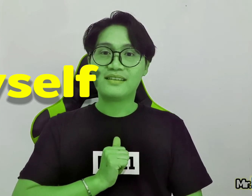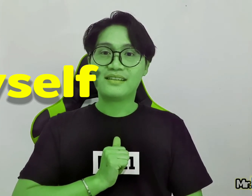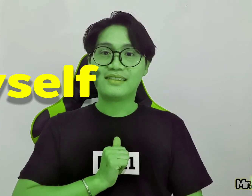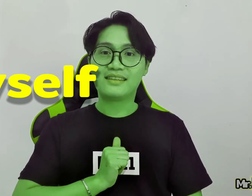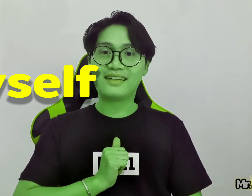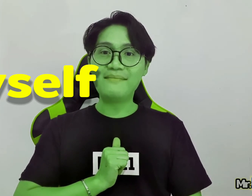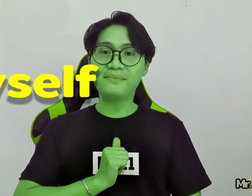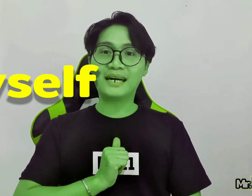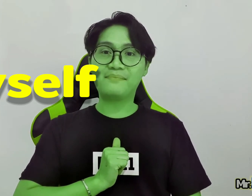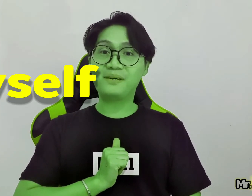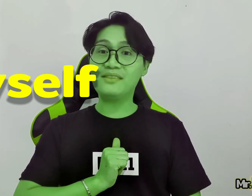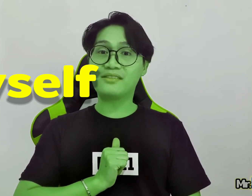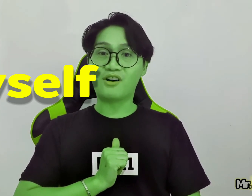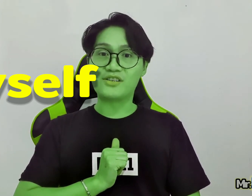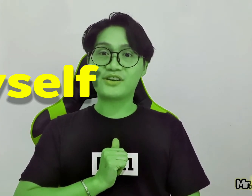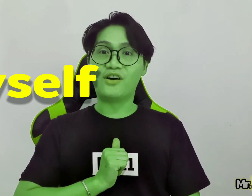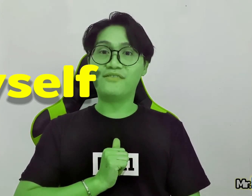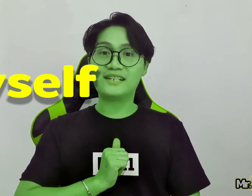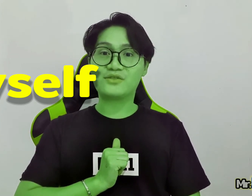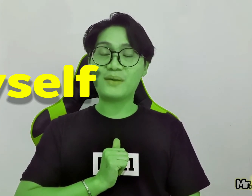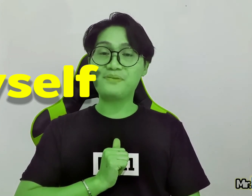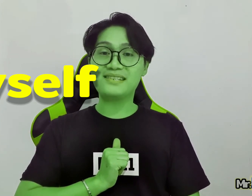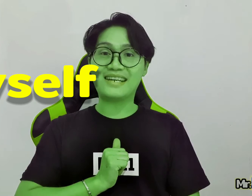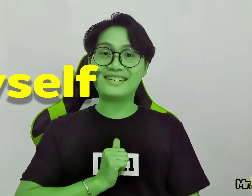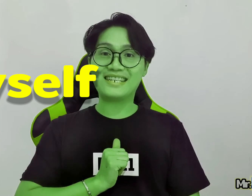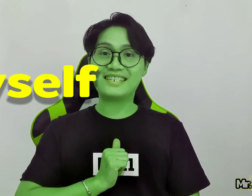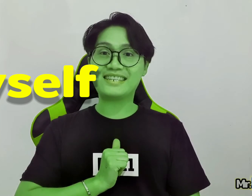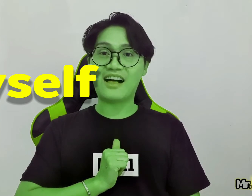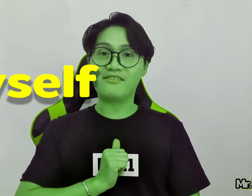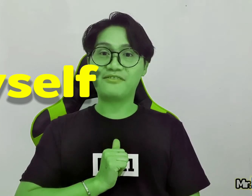The thumb can be thought of as representing self.